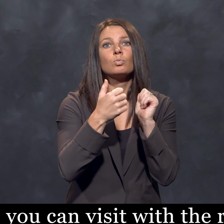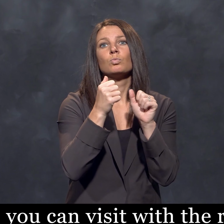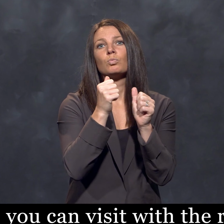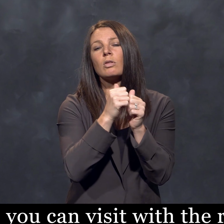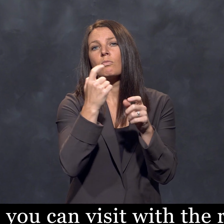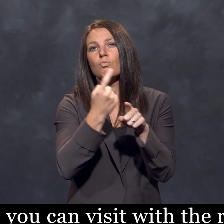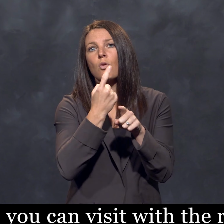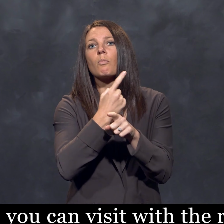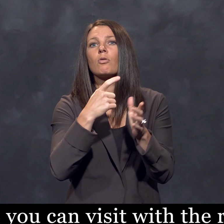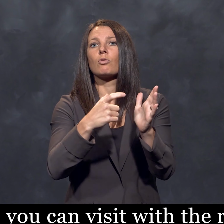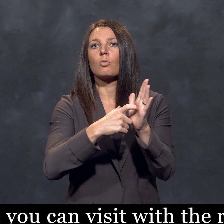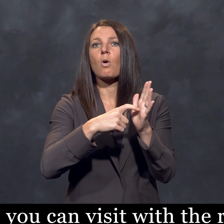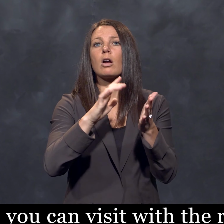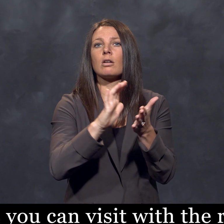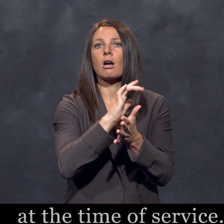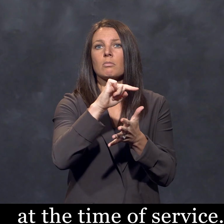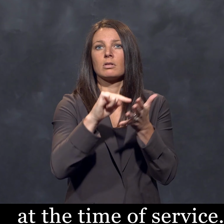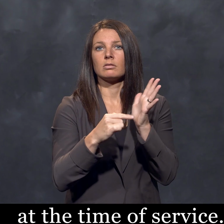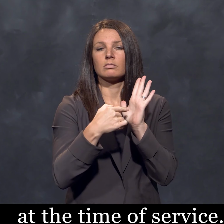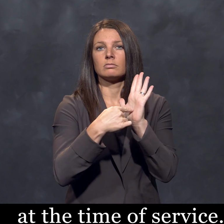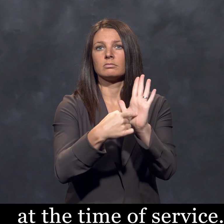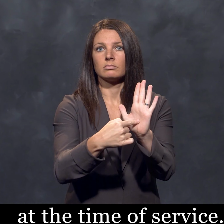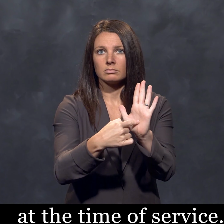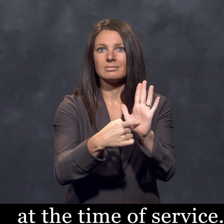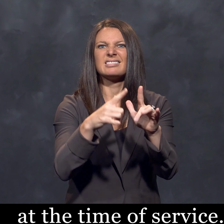and receive your Real ID at the time of service.